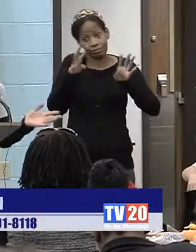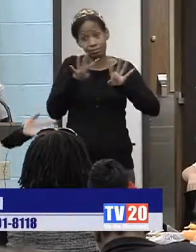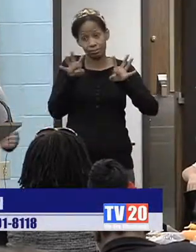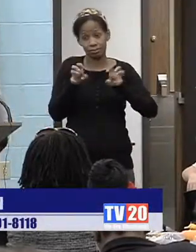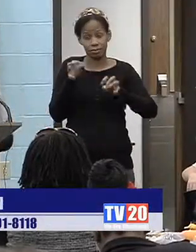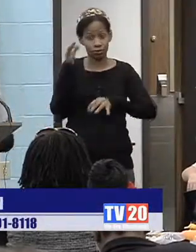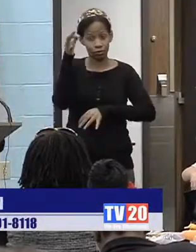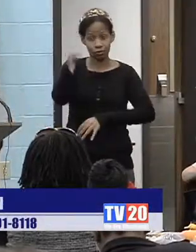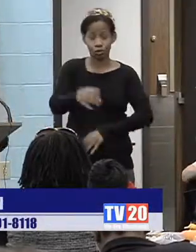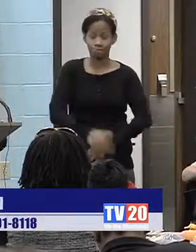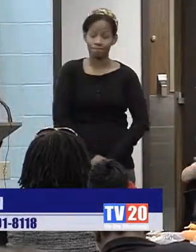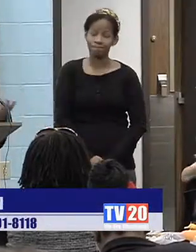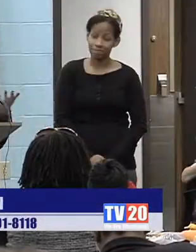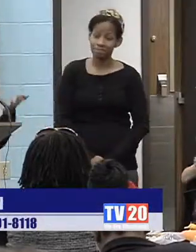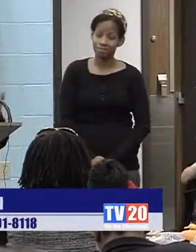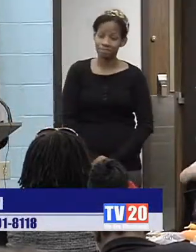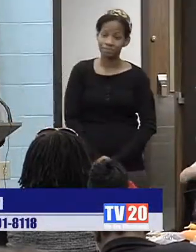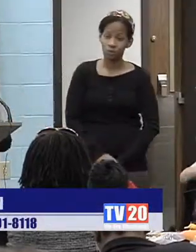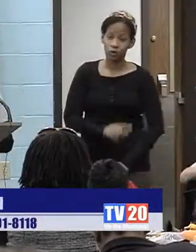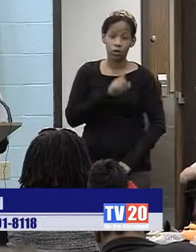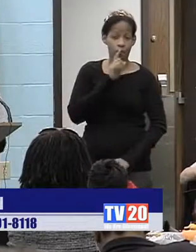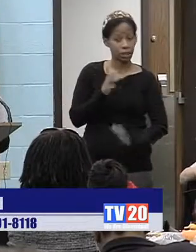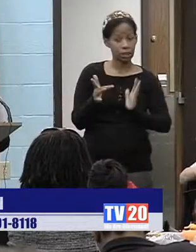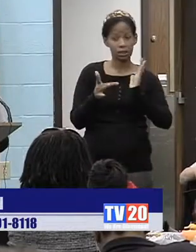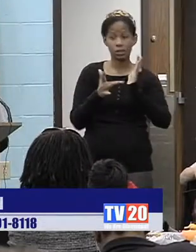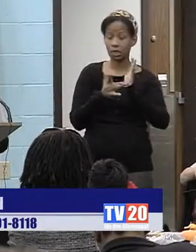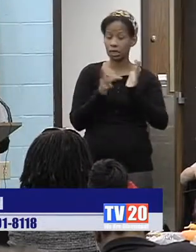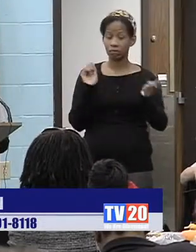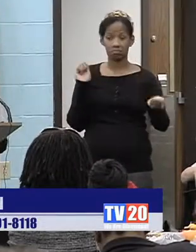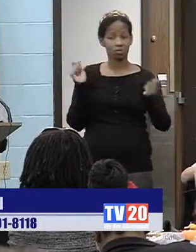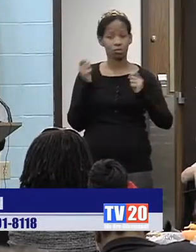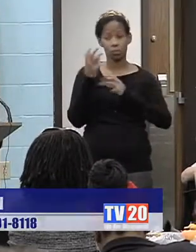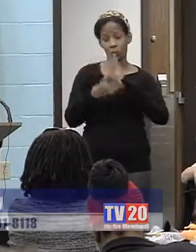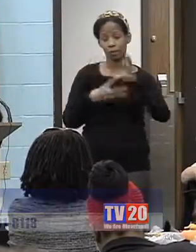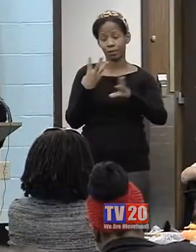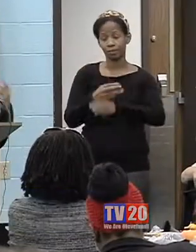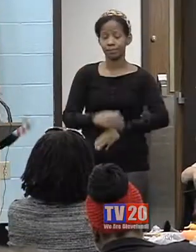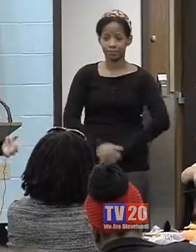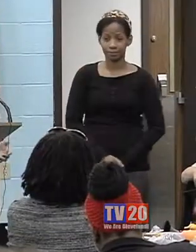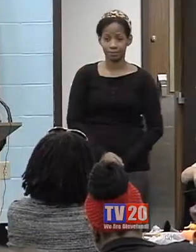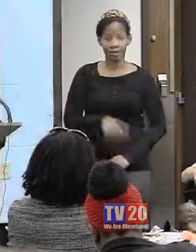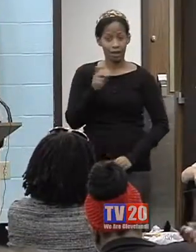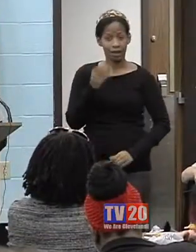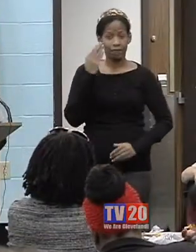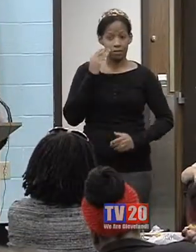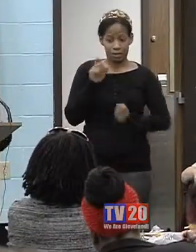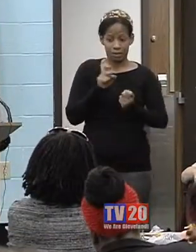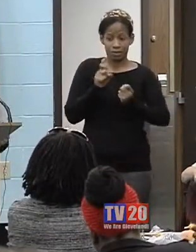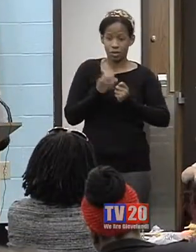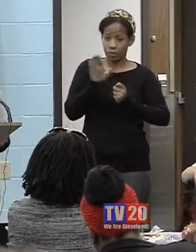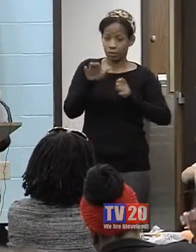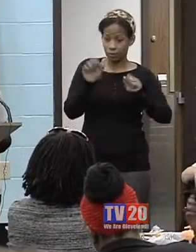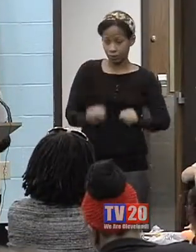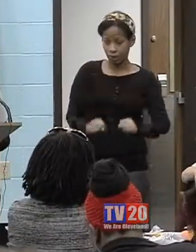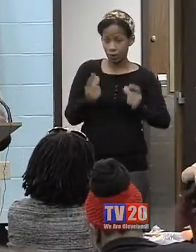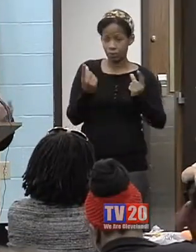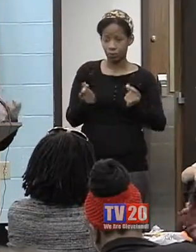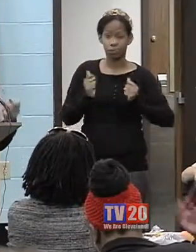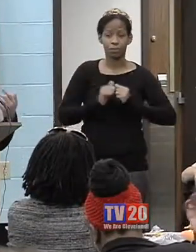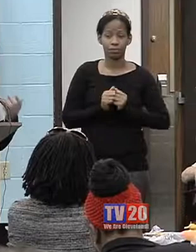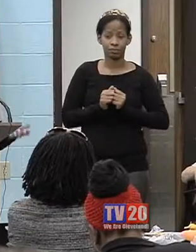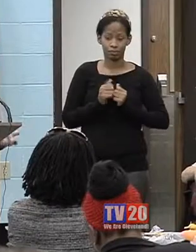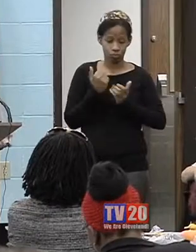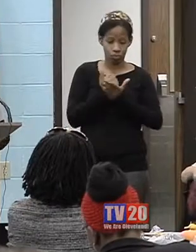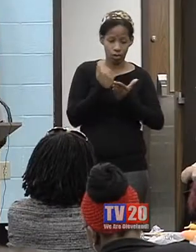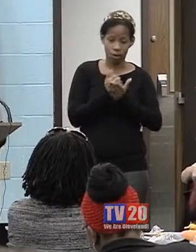disarm a bomb. So technology is a phenomenal thing. You just have to know what your abilities are and to be able